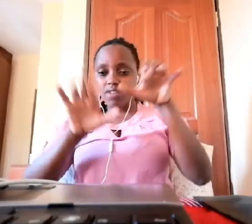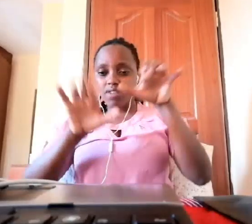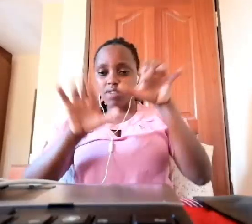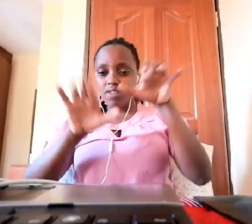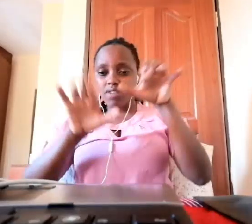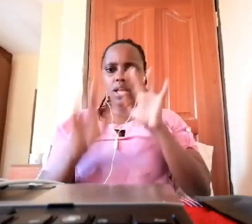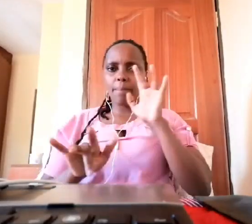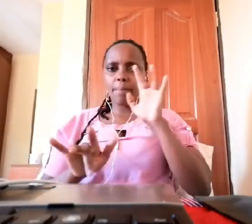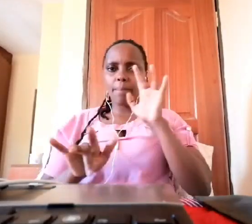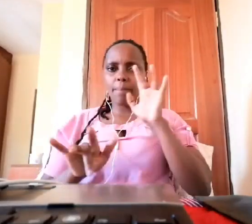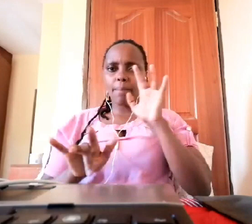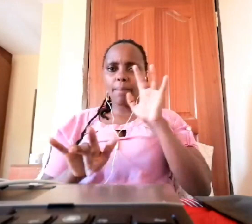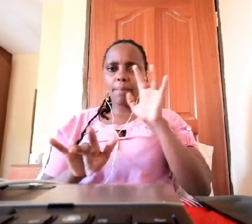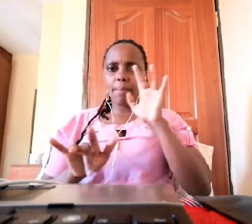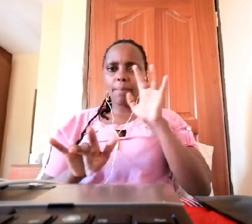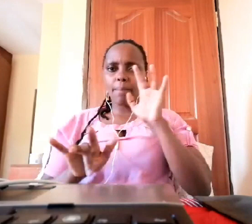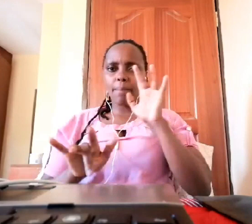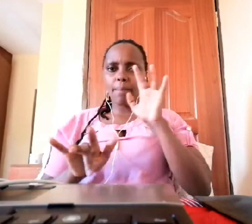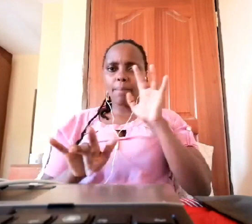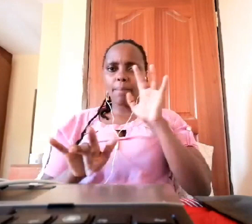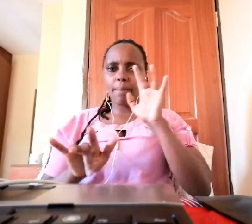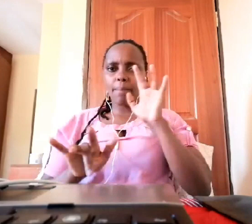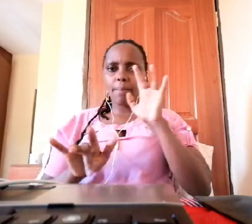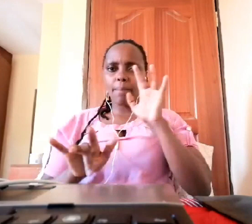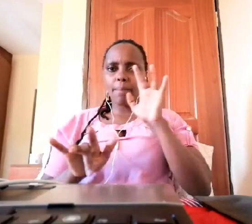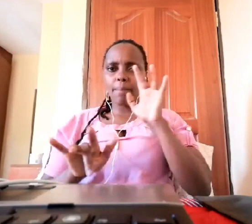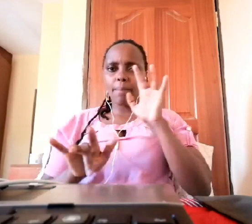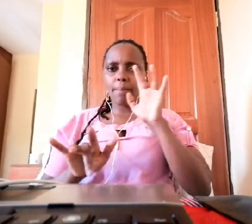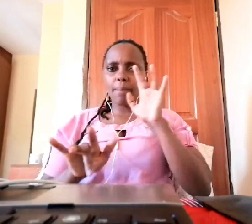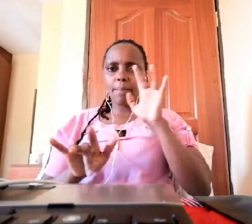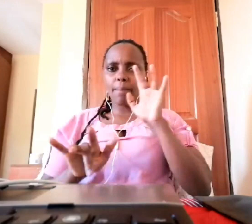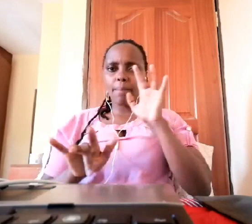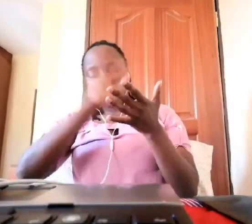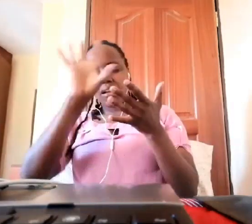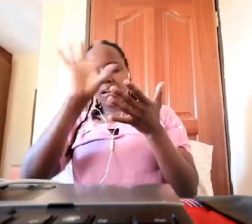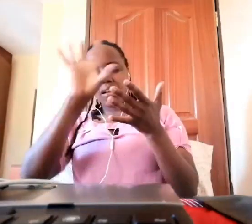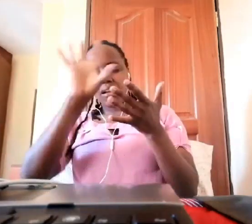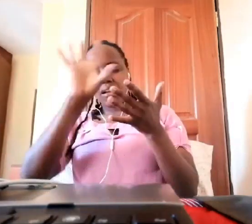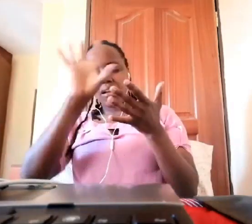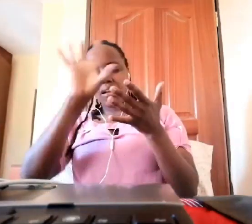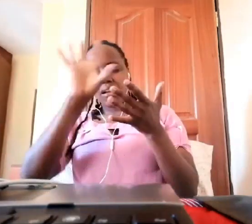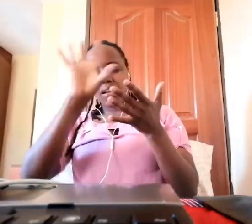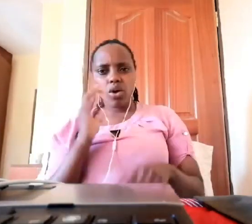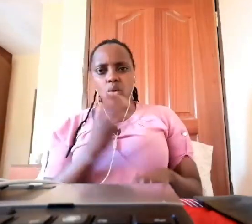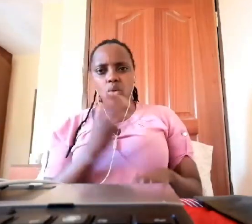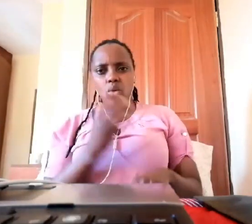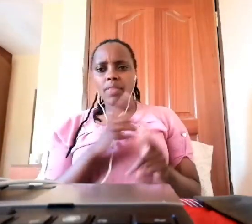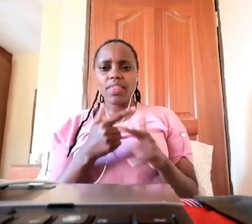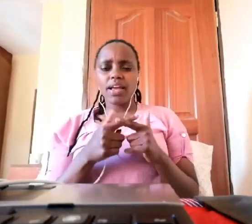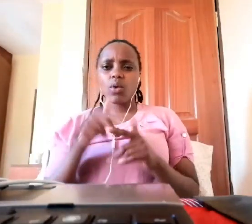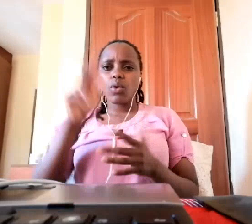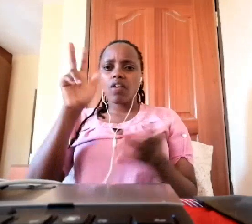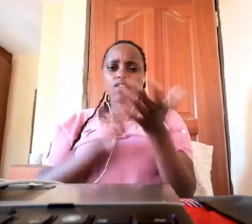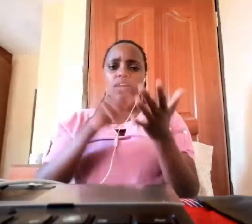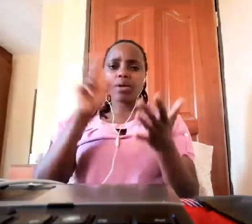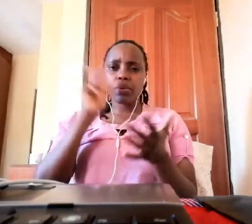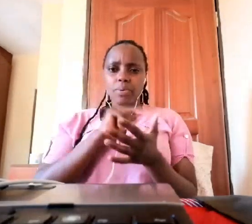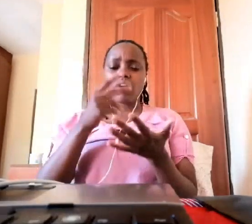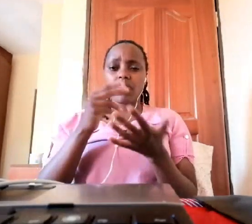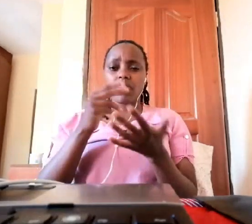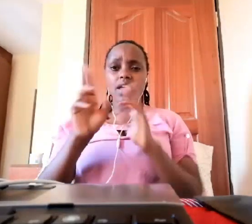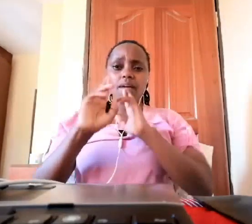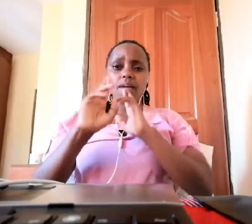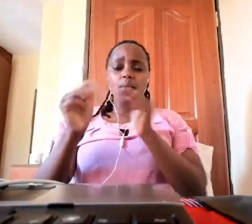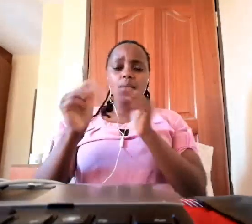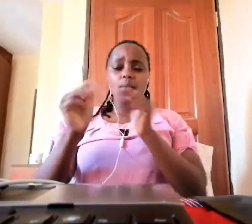them because some handwritings you couldn't even read and would have been tedious for the committee. And then we validated the report with